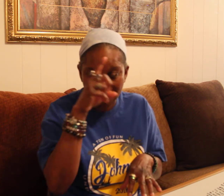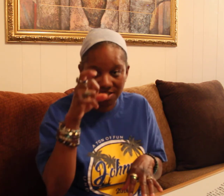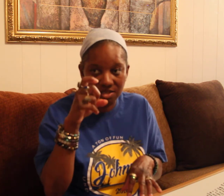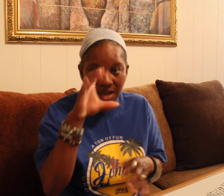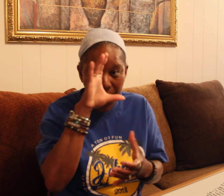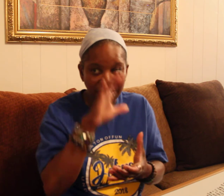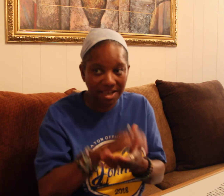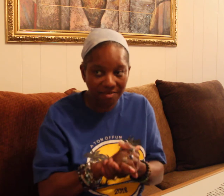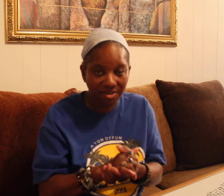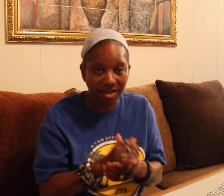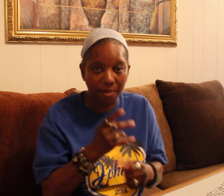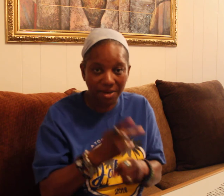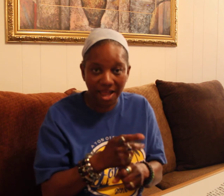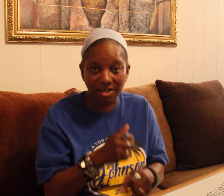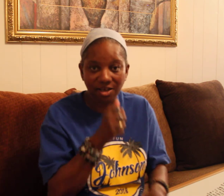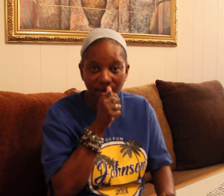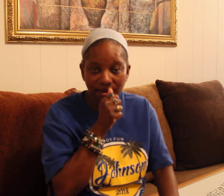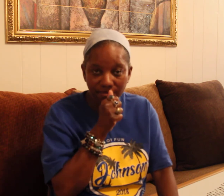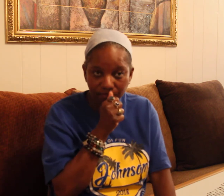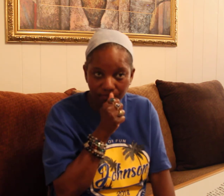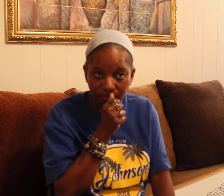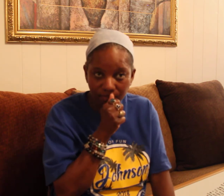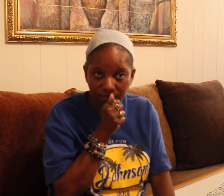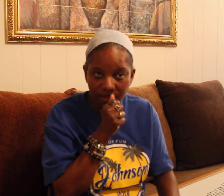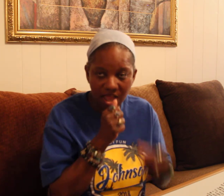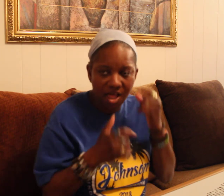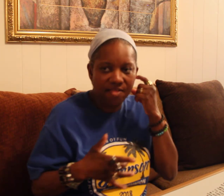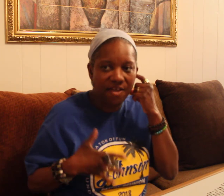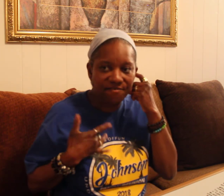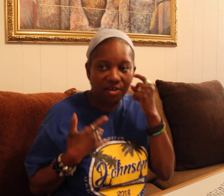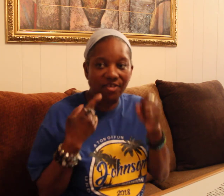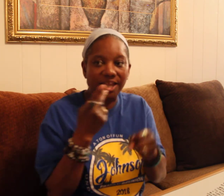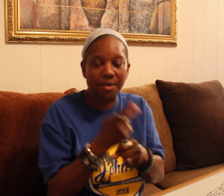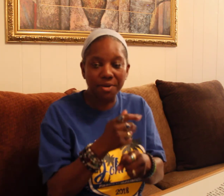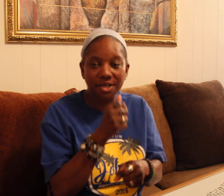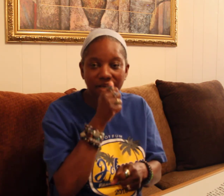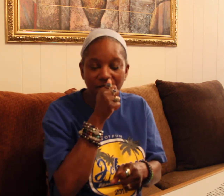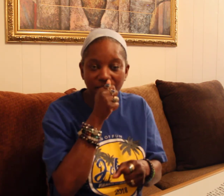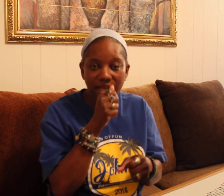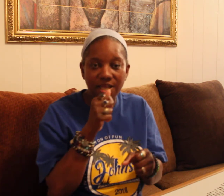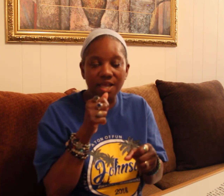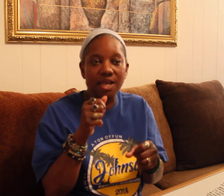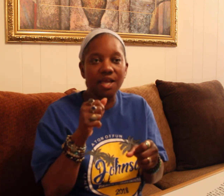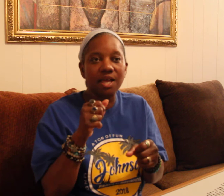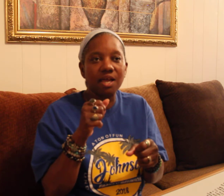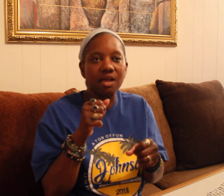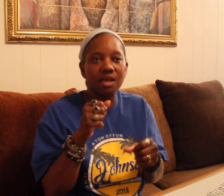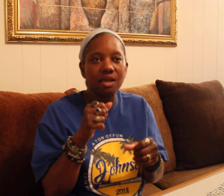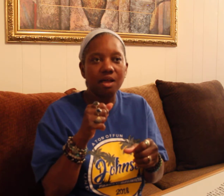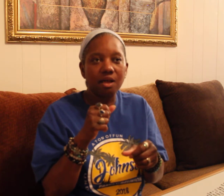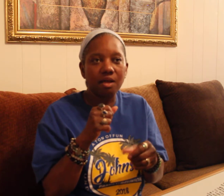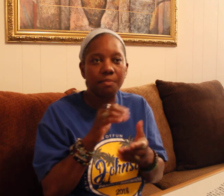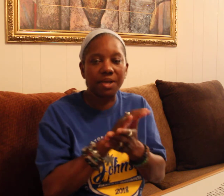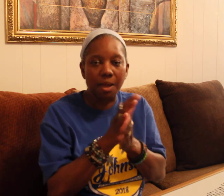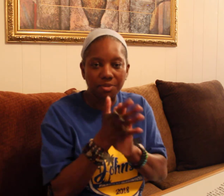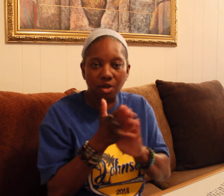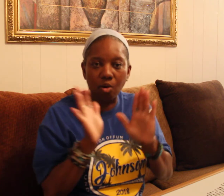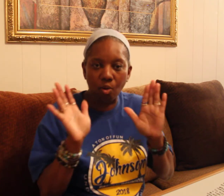because they believe in keeping that a secret. They feel if they keep it a secret, it becomes a